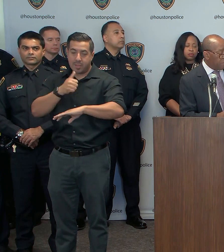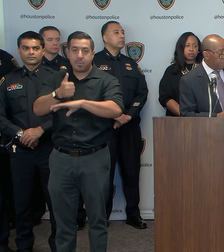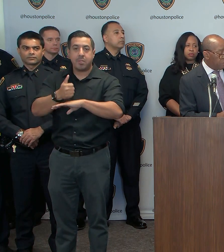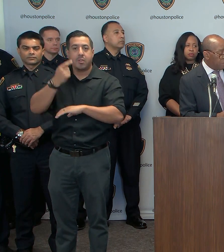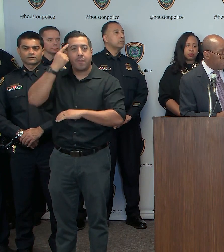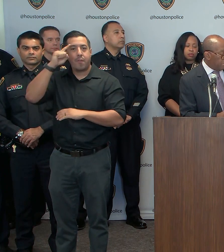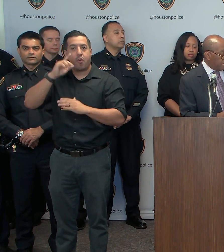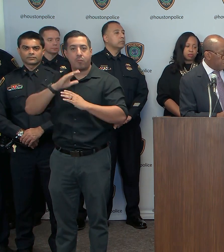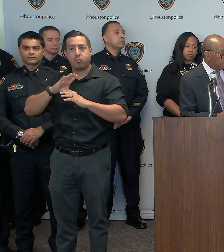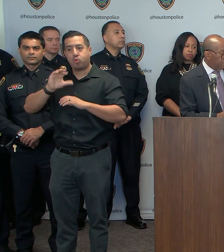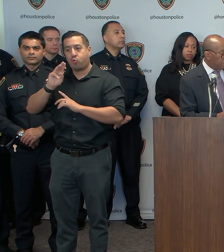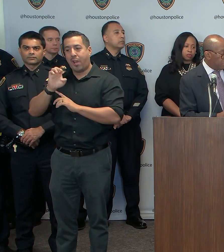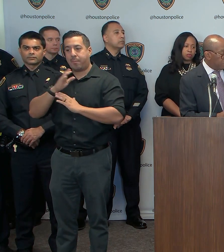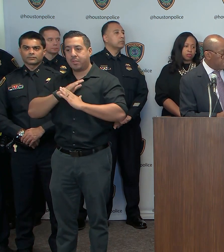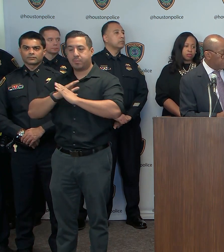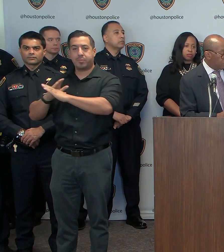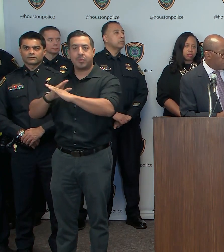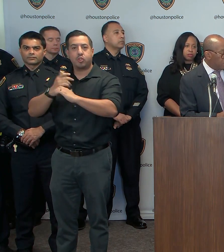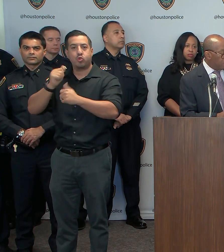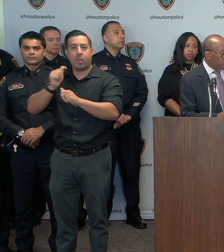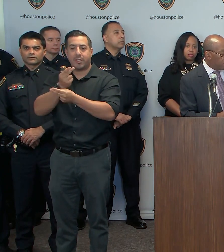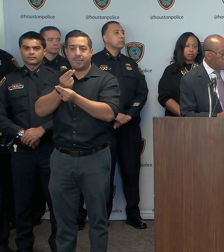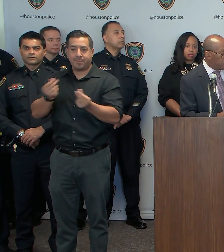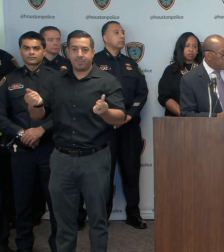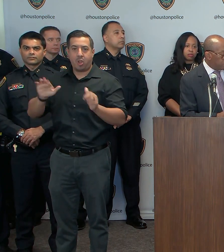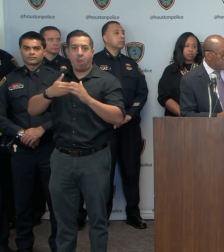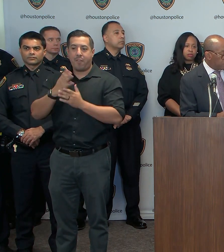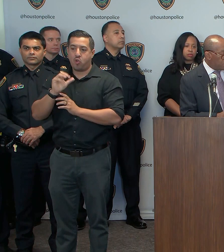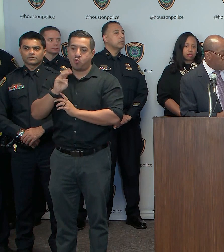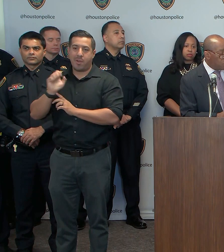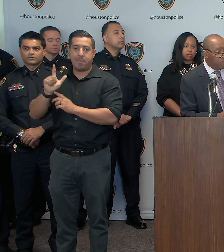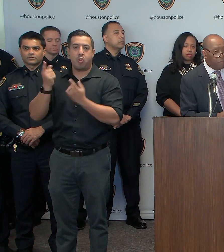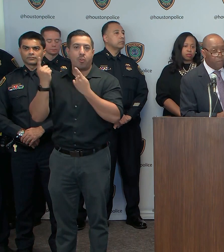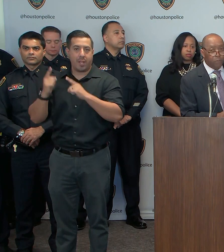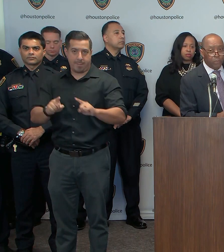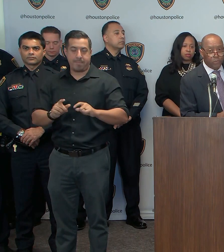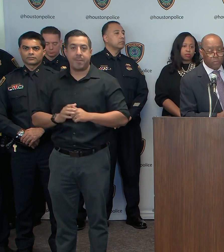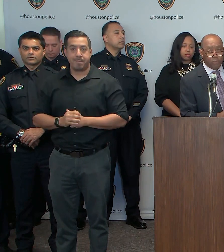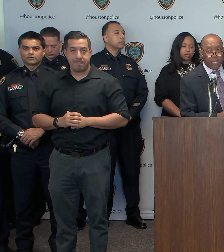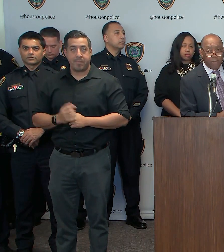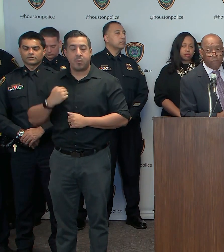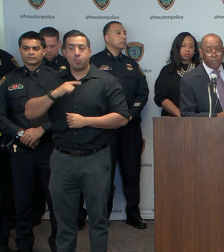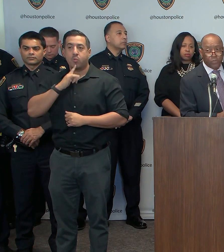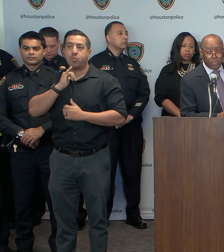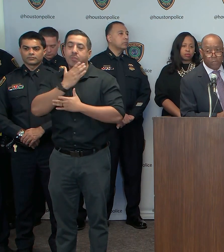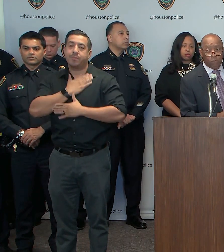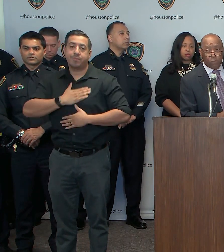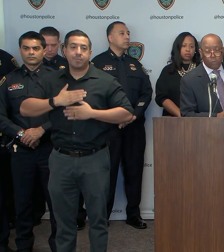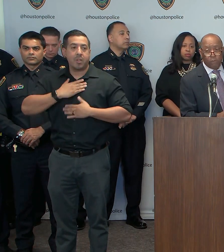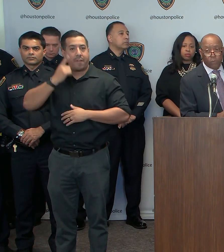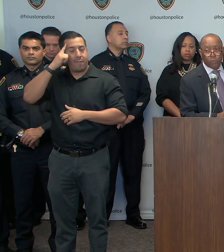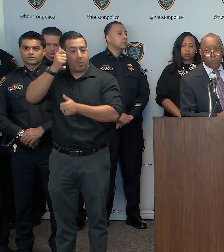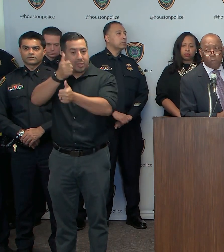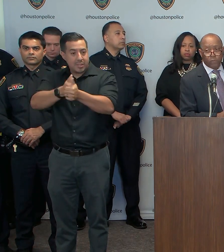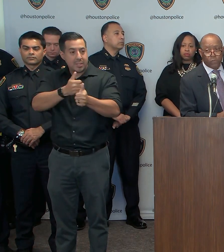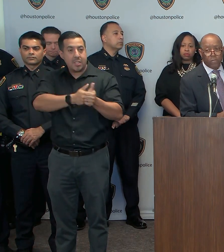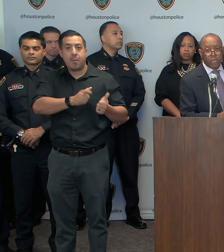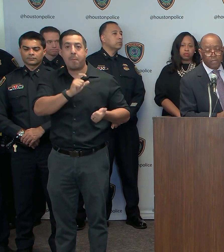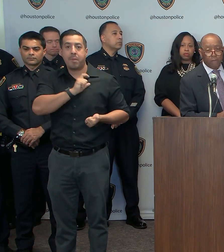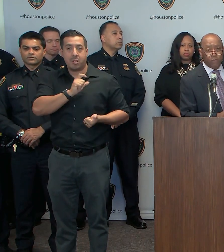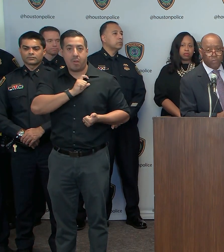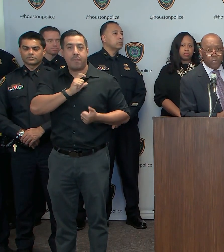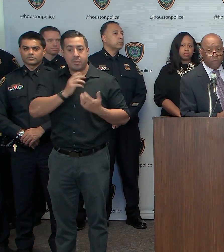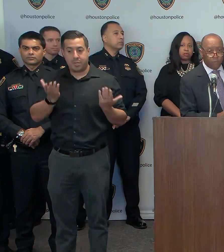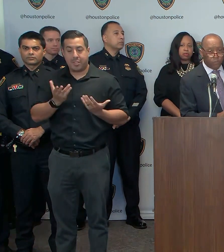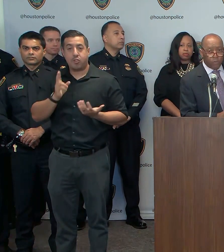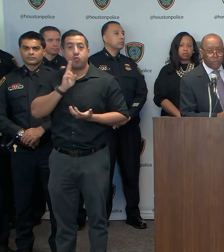crime prevention efforts aimed at the elimination of criminal incidents. We are very appreciative to every single law enforcement officer